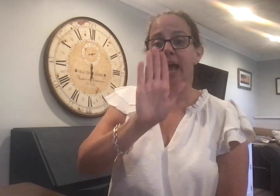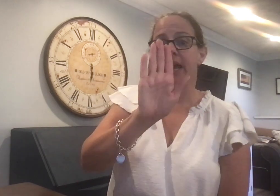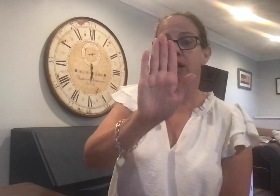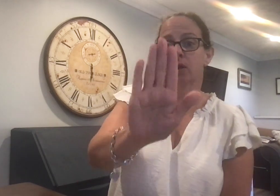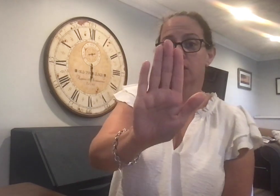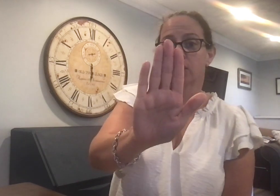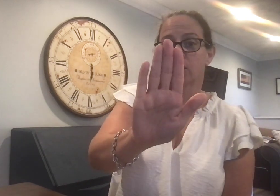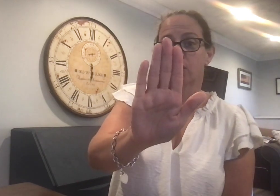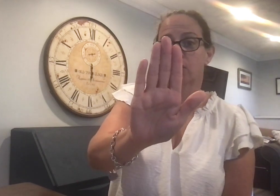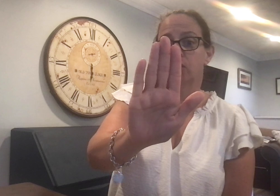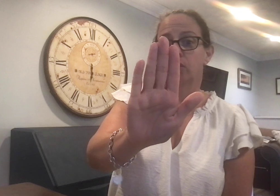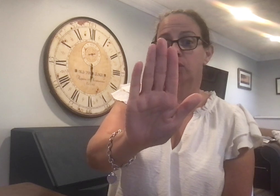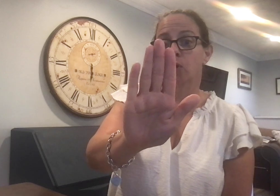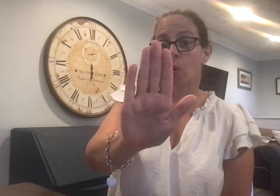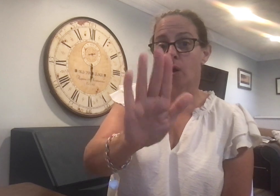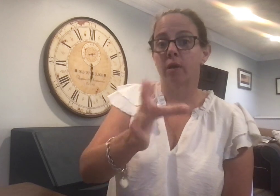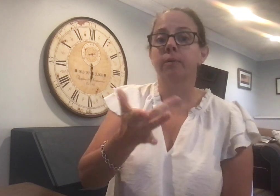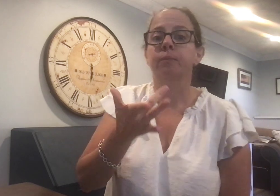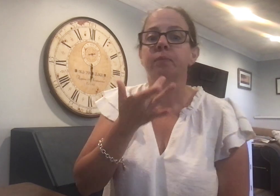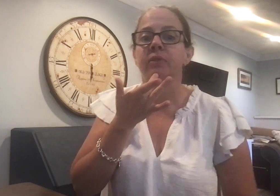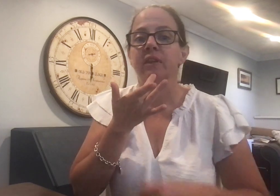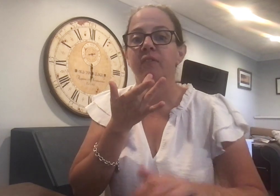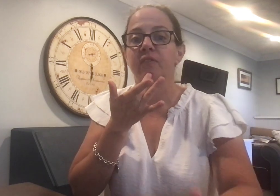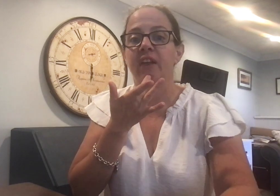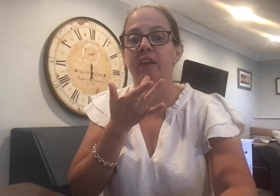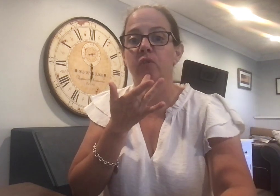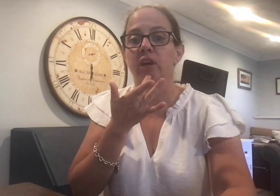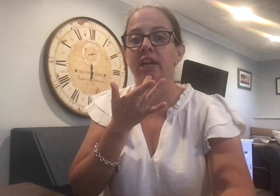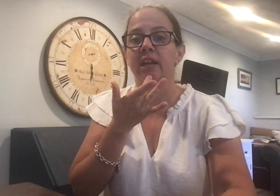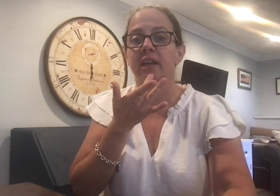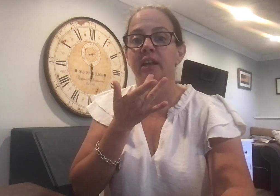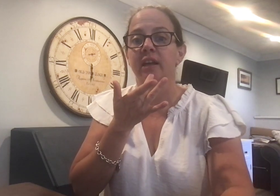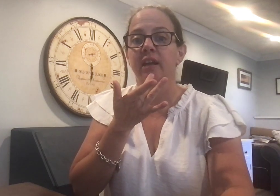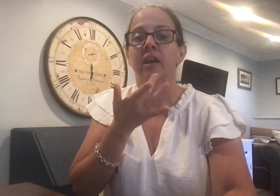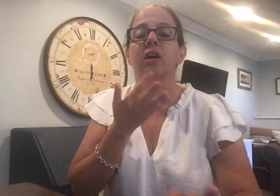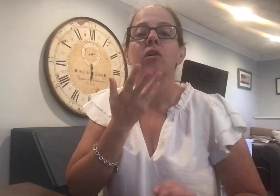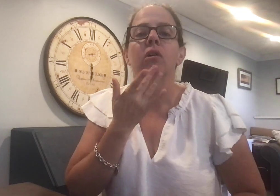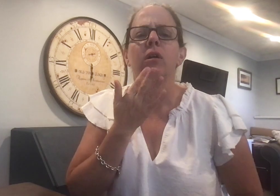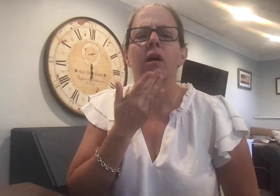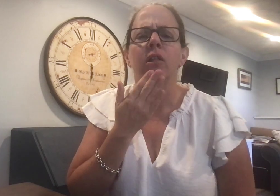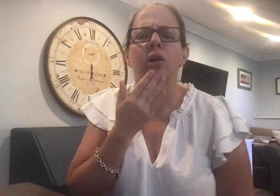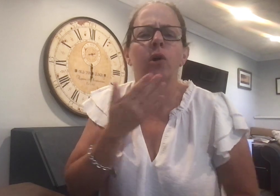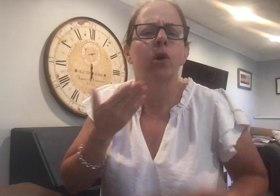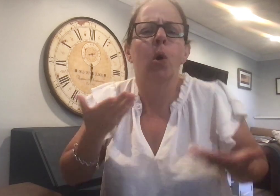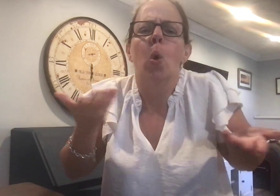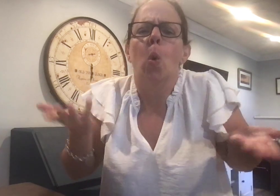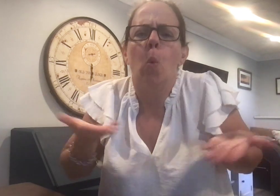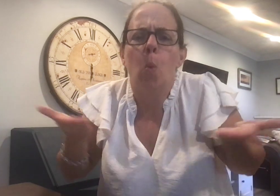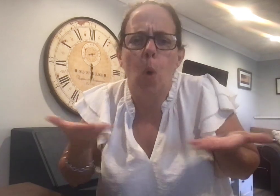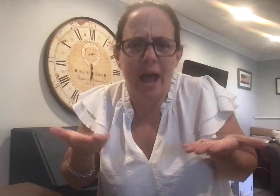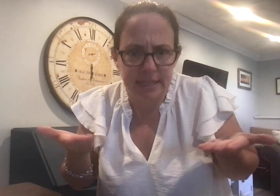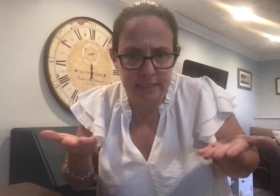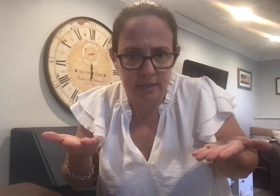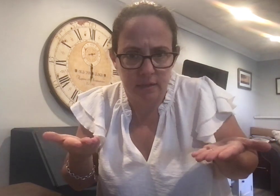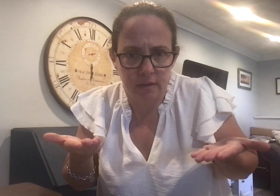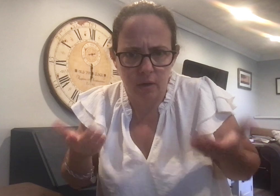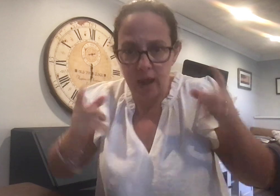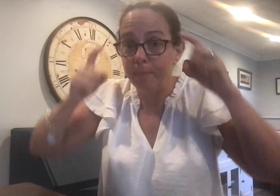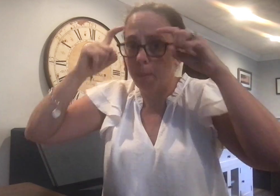say, your favorite color what? Okay, remember,